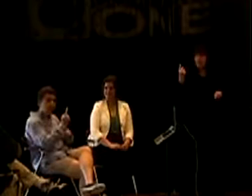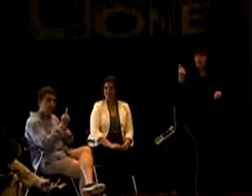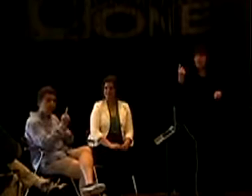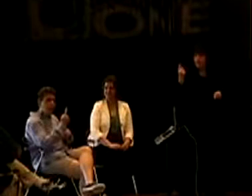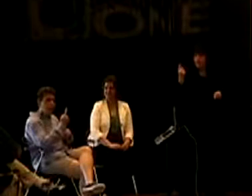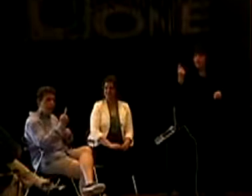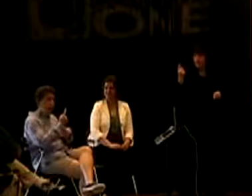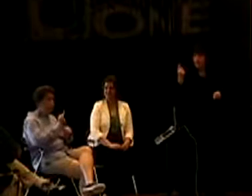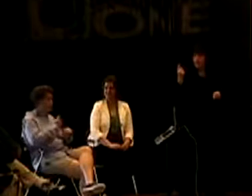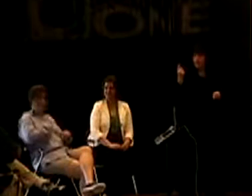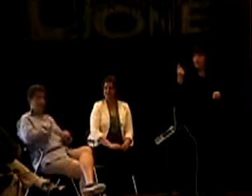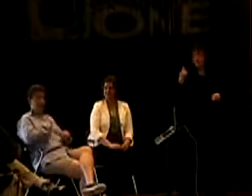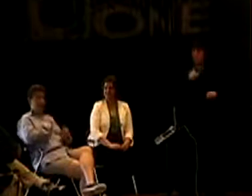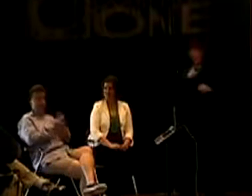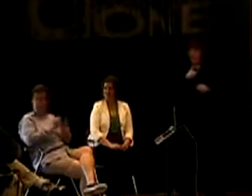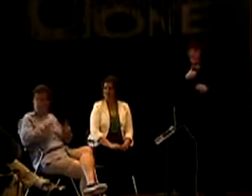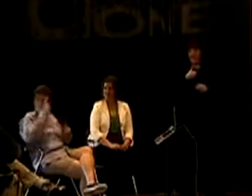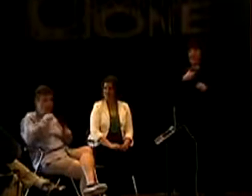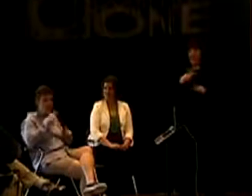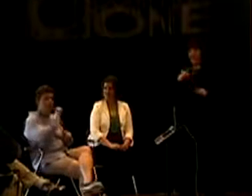kind of situation. They didn't know what they had missed.